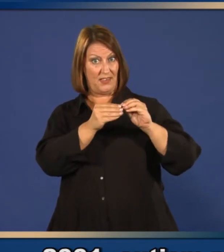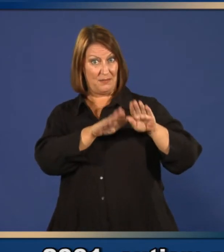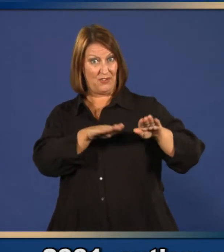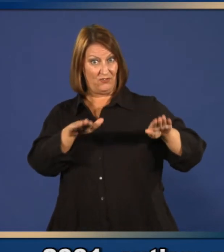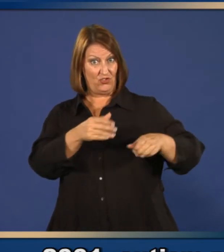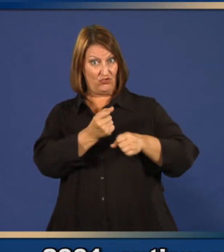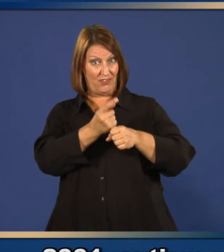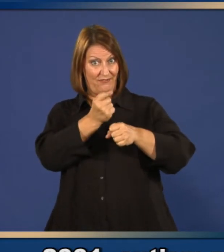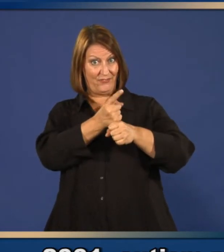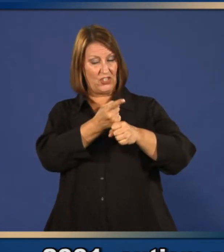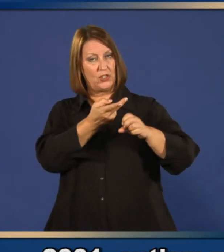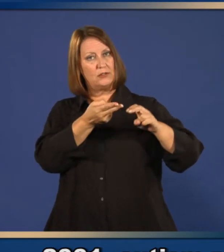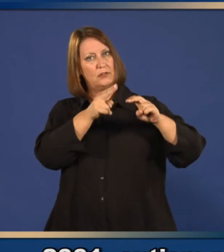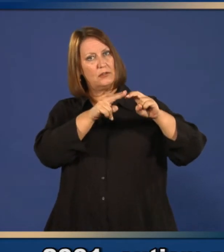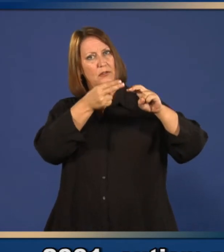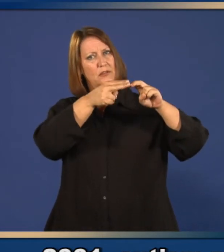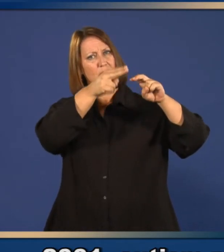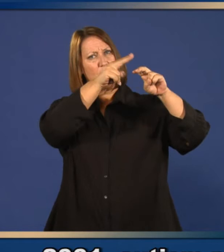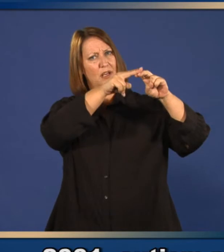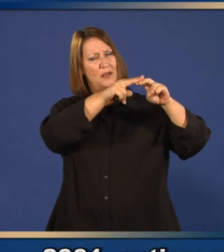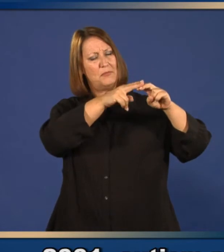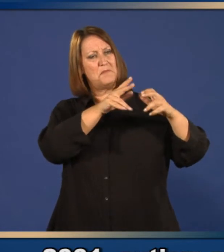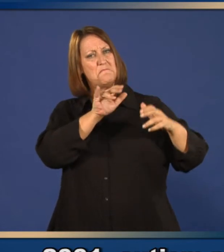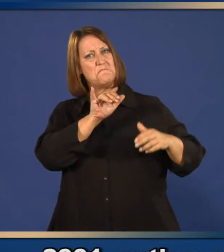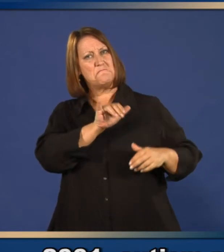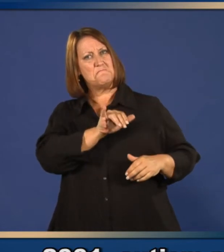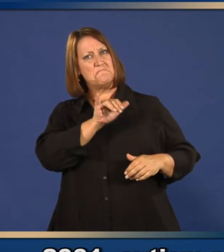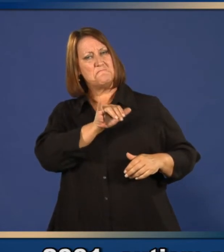cause autism.